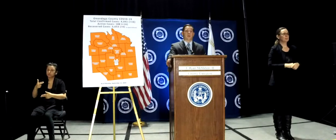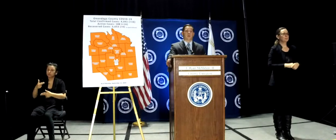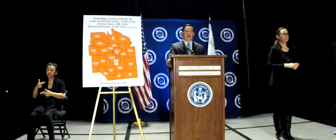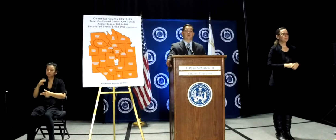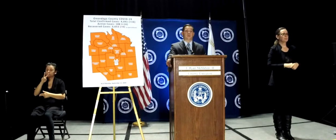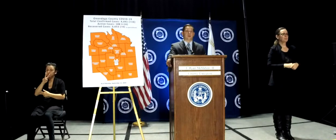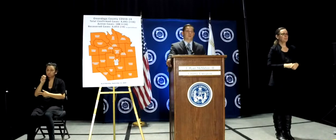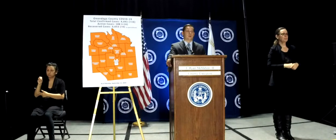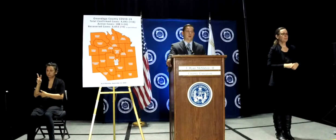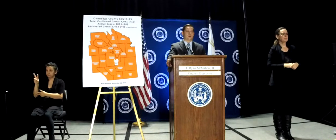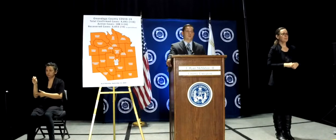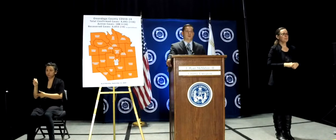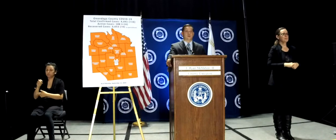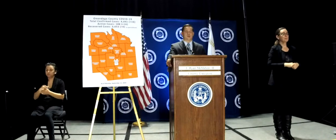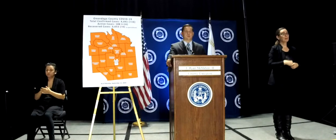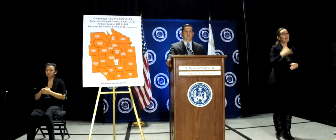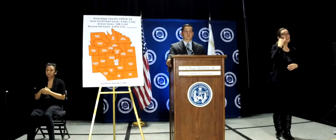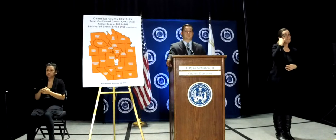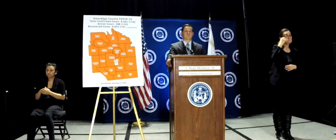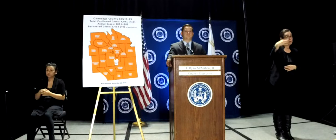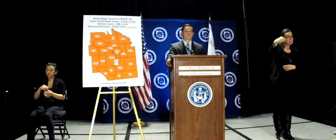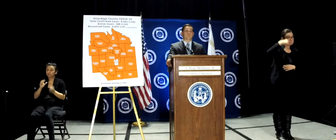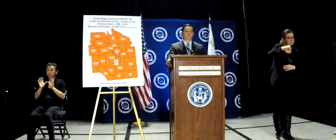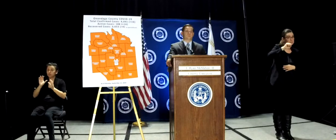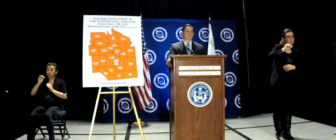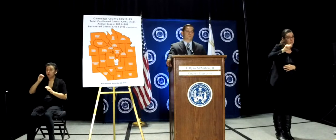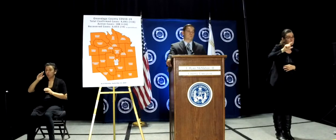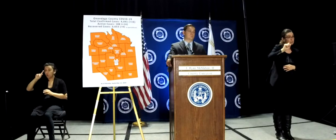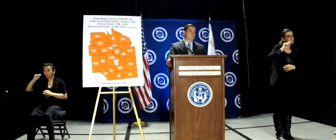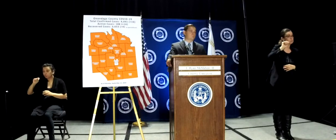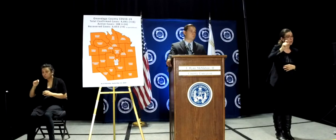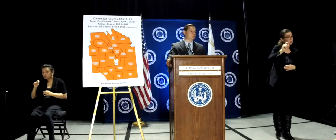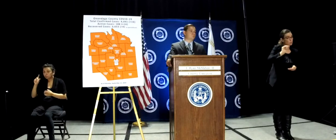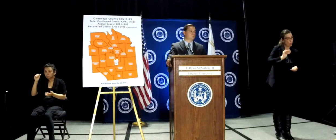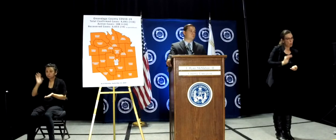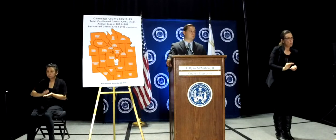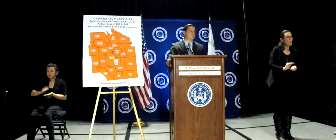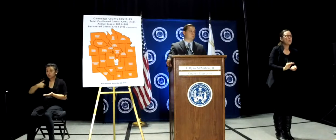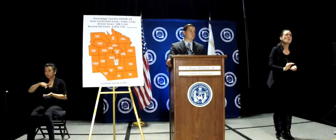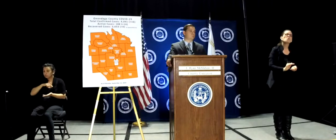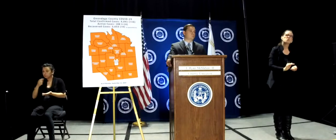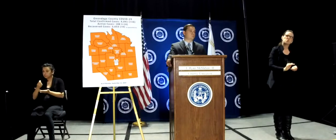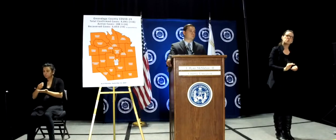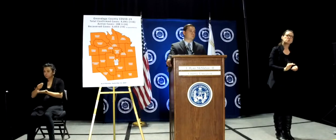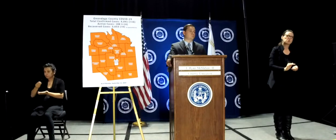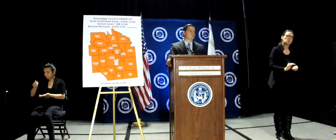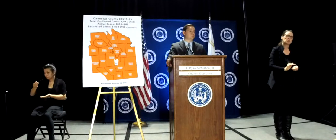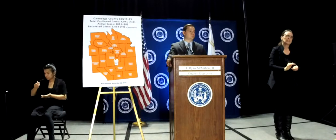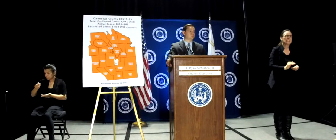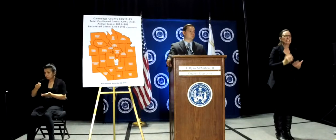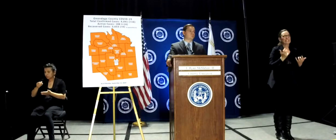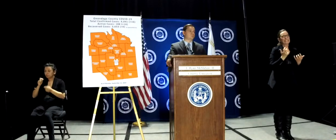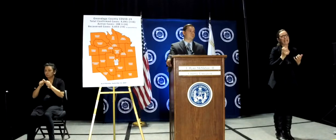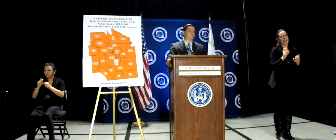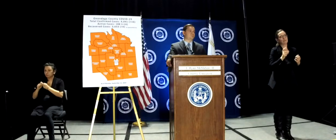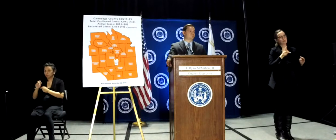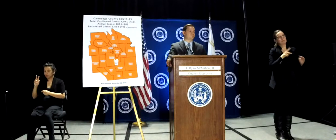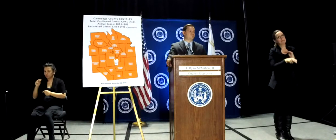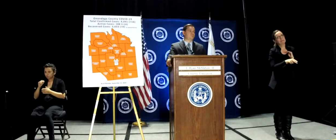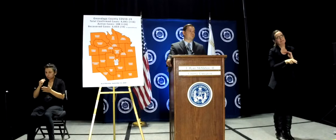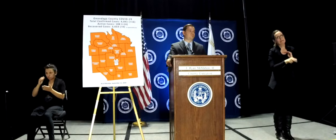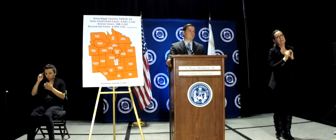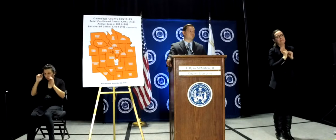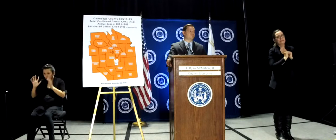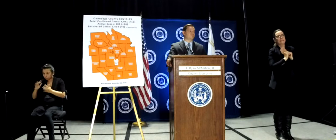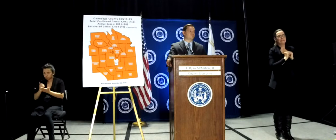we probably will have to make further adjustments. Ryan, remind us, that 20% aid cut that's likely from